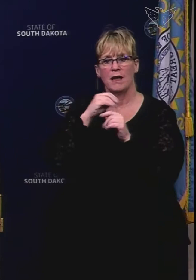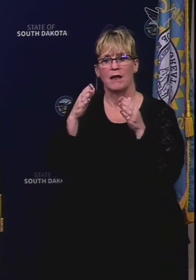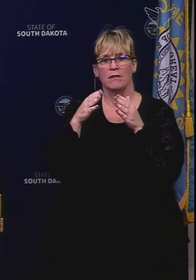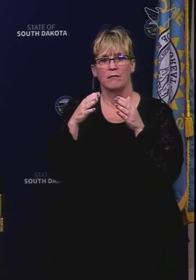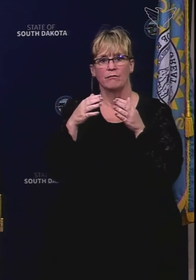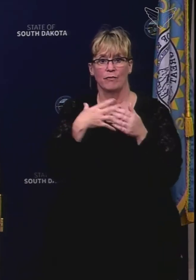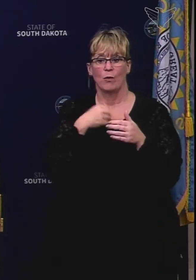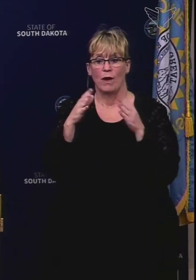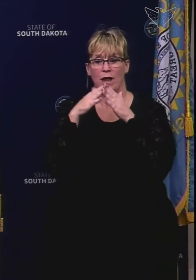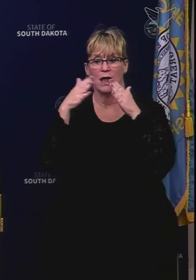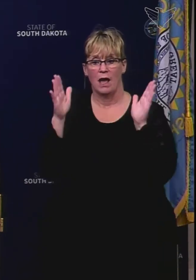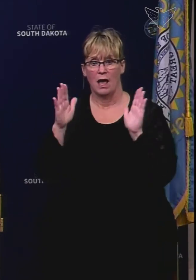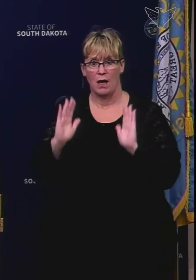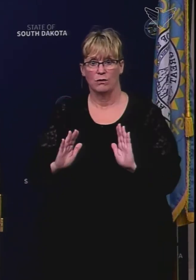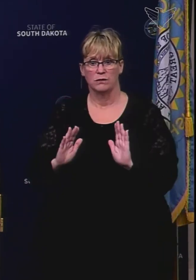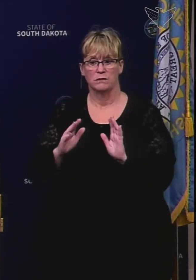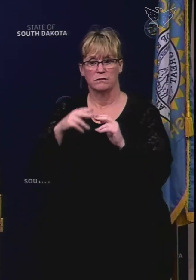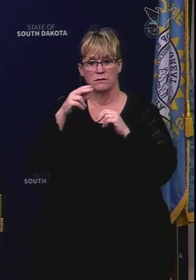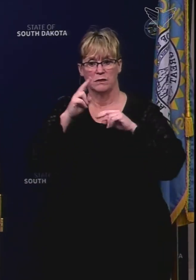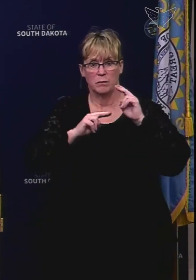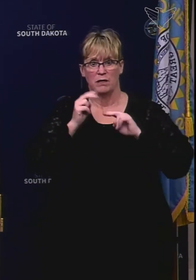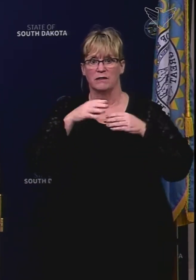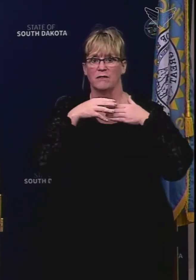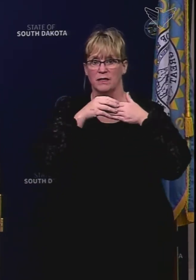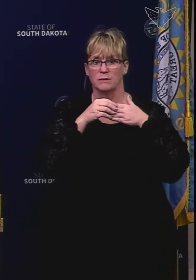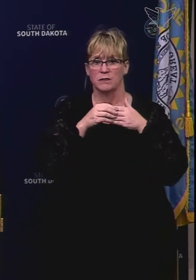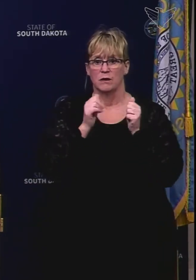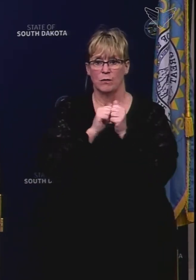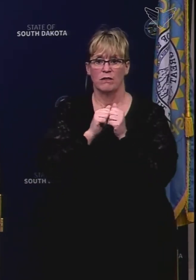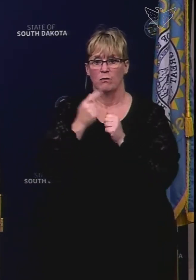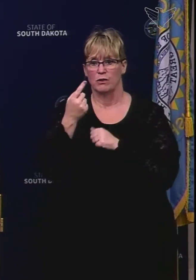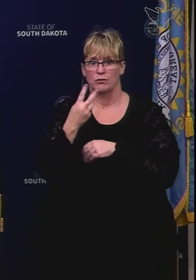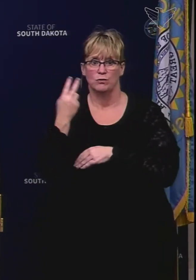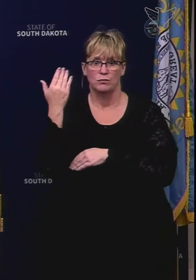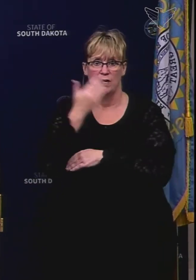House about how important it is to build in that flexibility in the coming days.